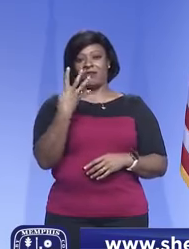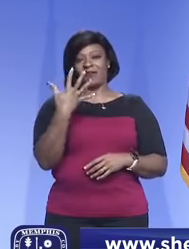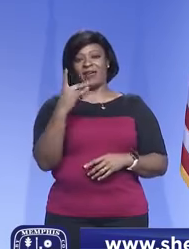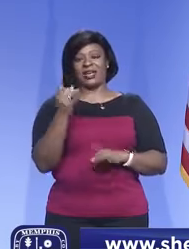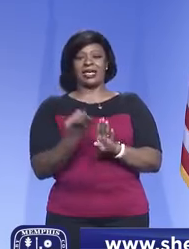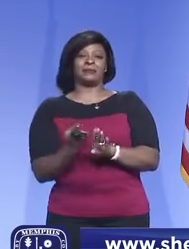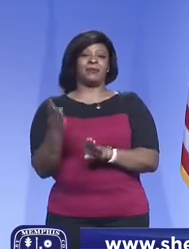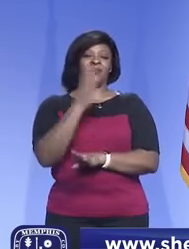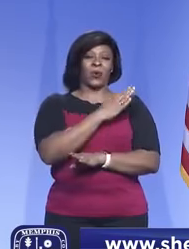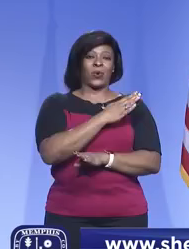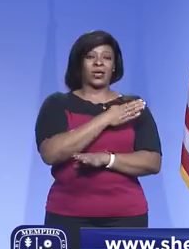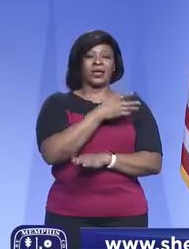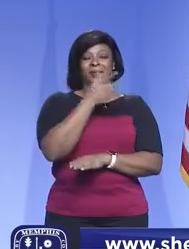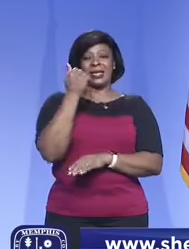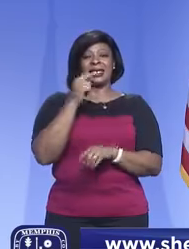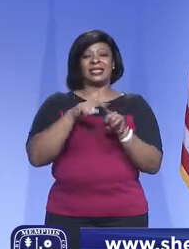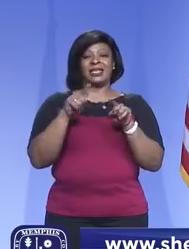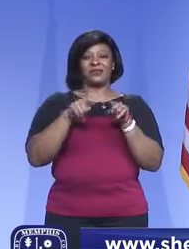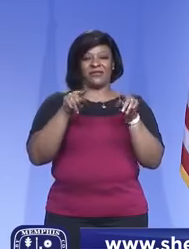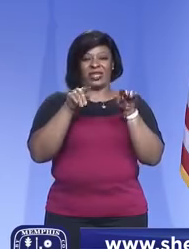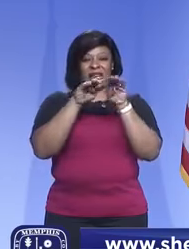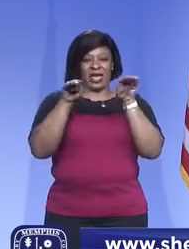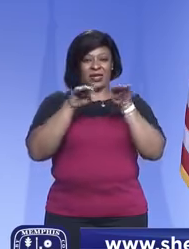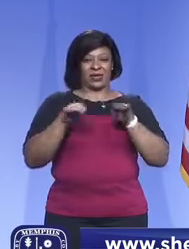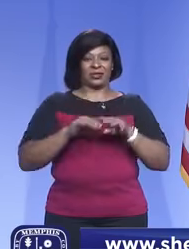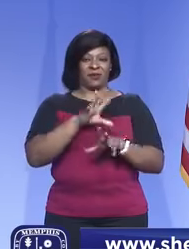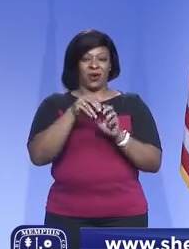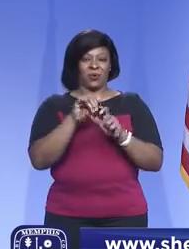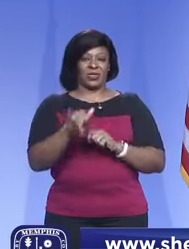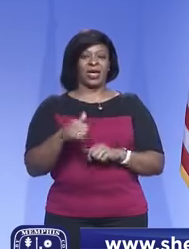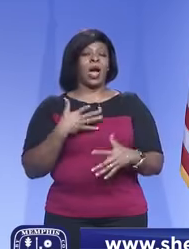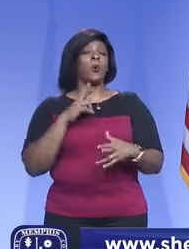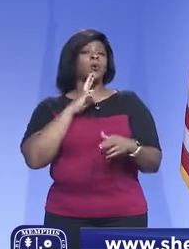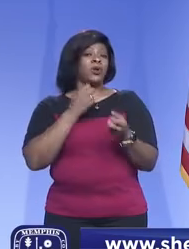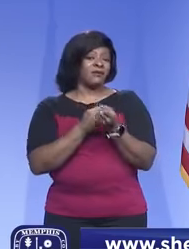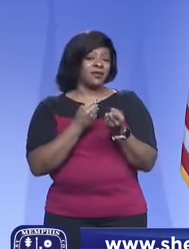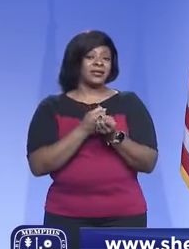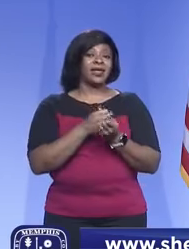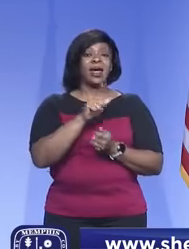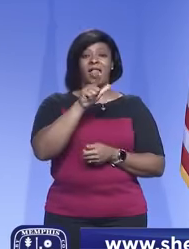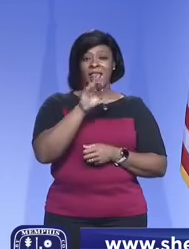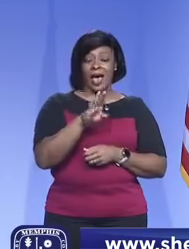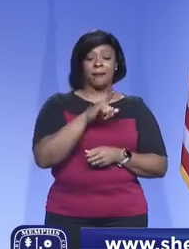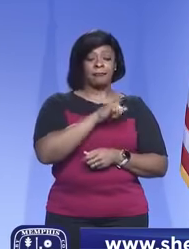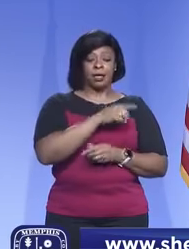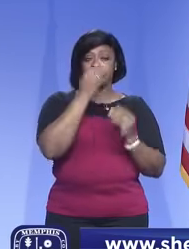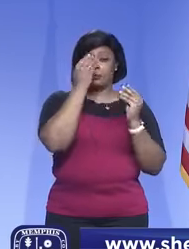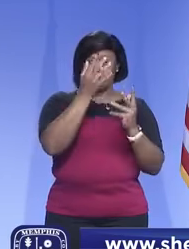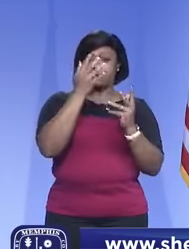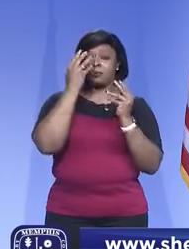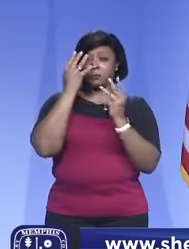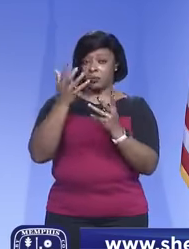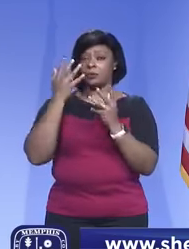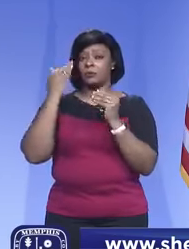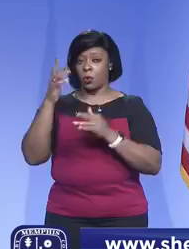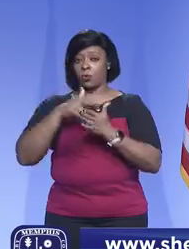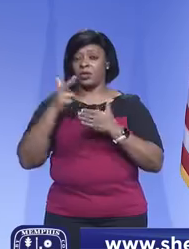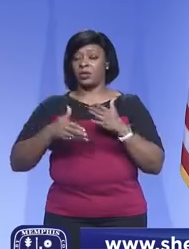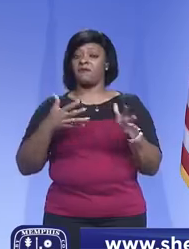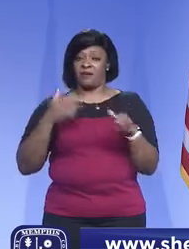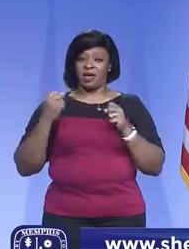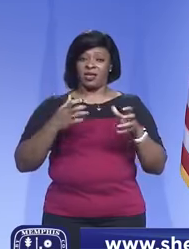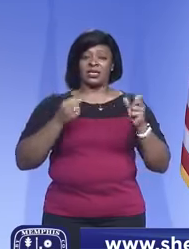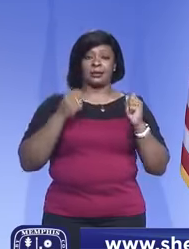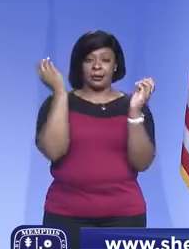days earlier. So there's several layers in that. I do want to reinforce that the labs are turning around the data really quickly and getting